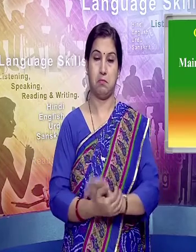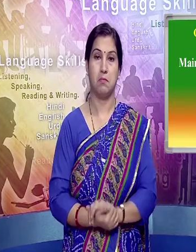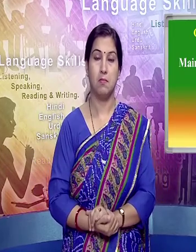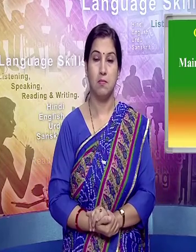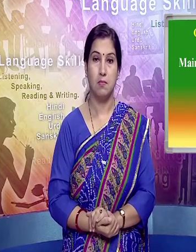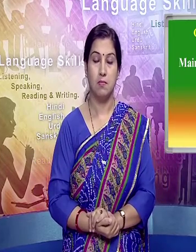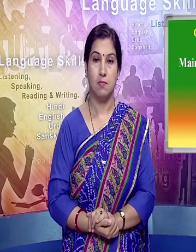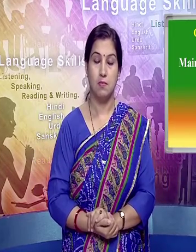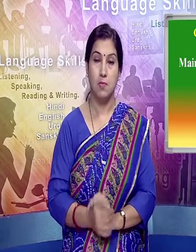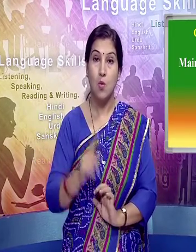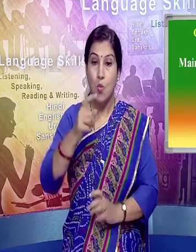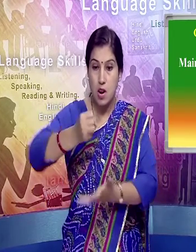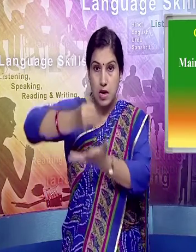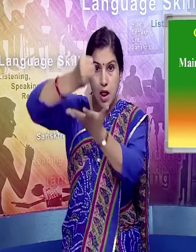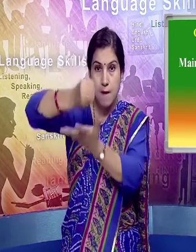1 gram of carbohydrate gives 4